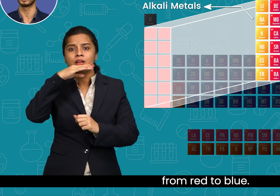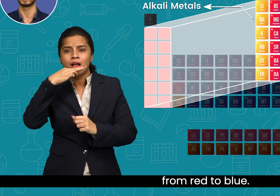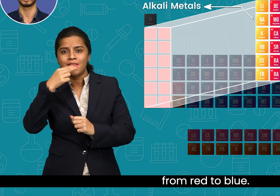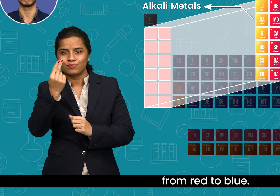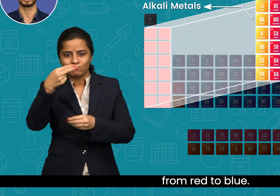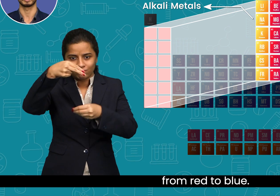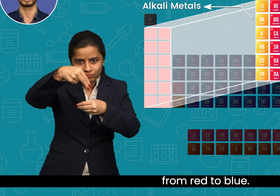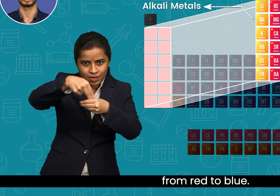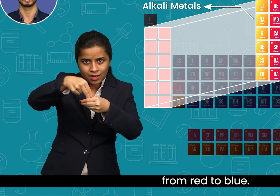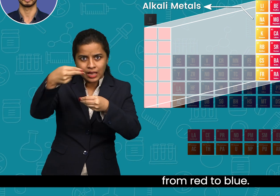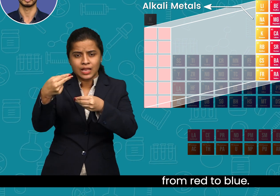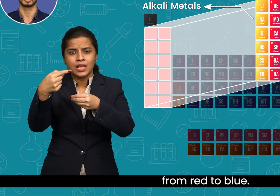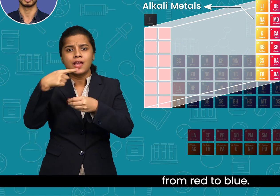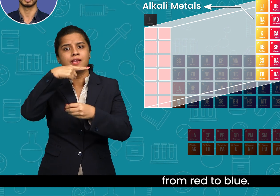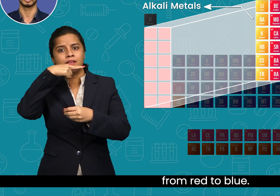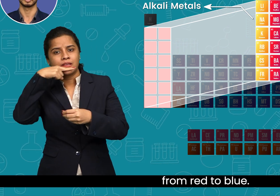blue.